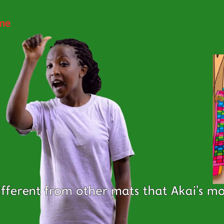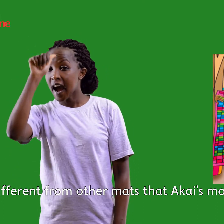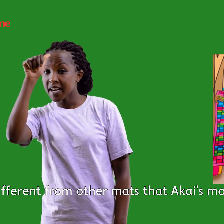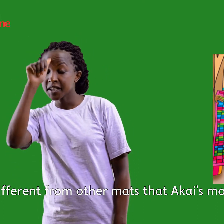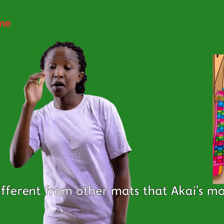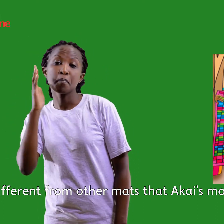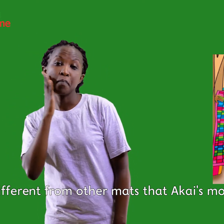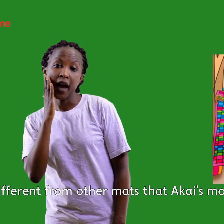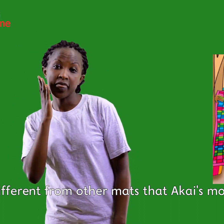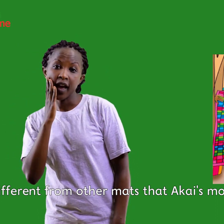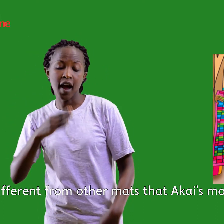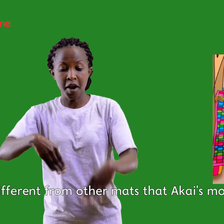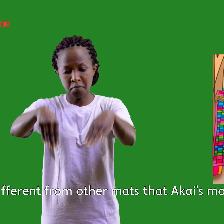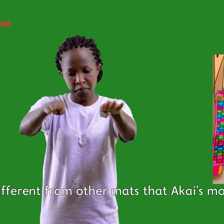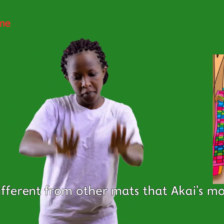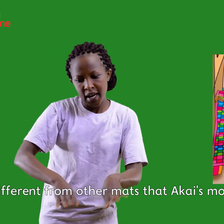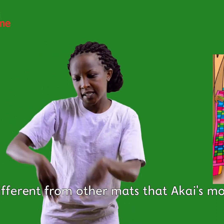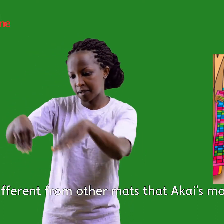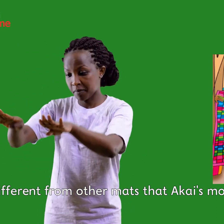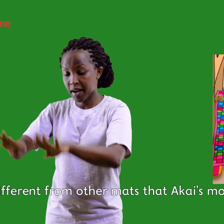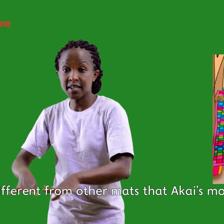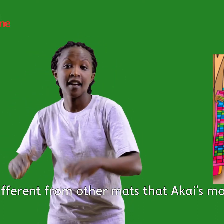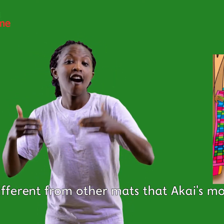It was different from other mats that Akai's mother had in the hut.